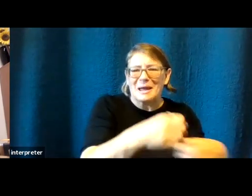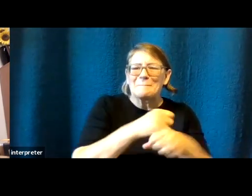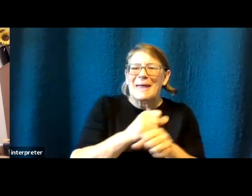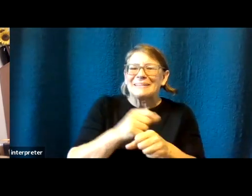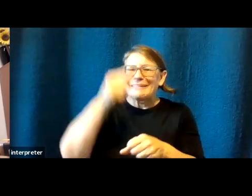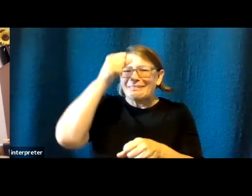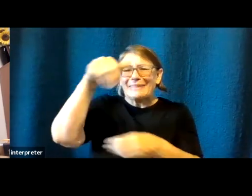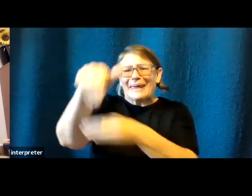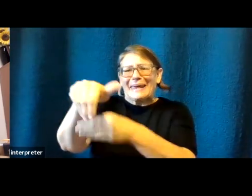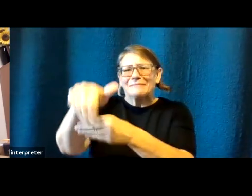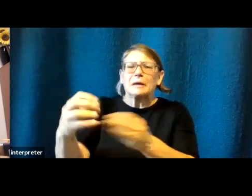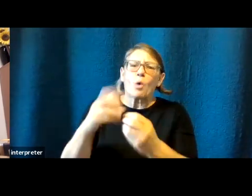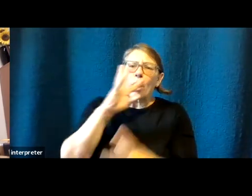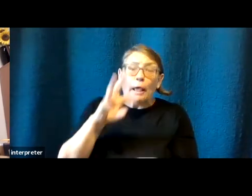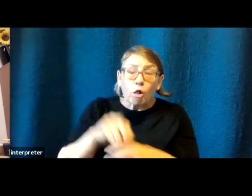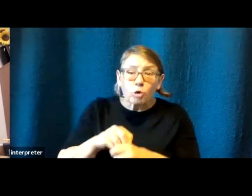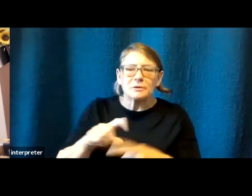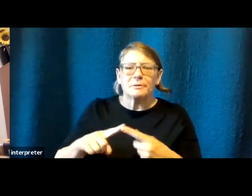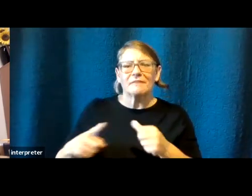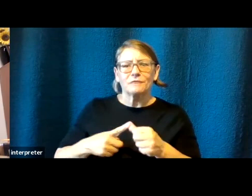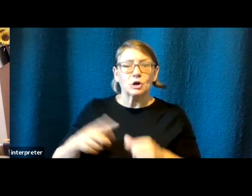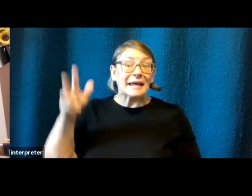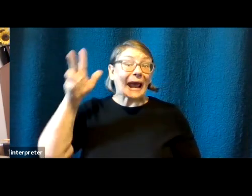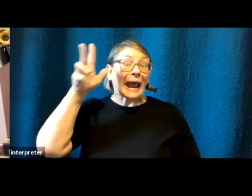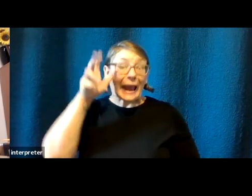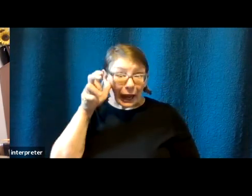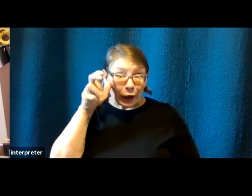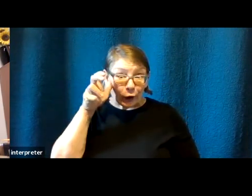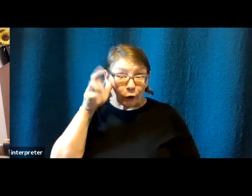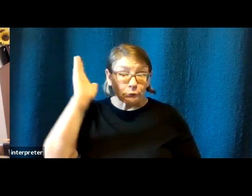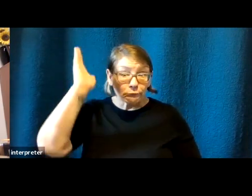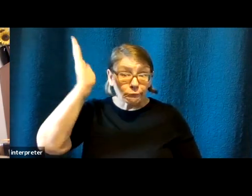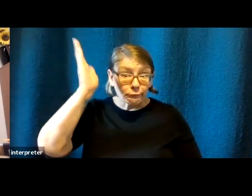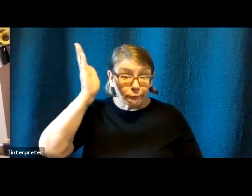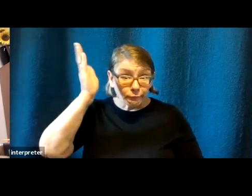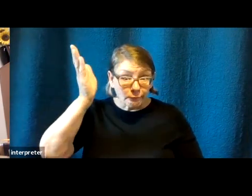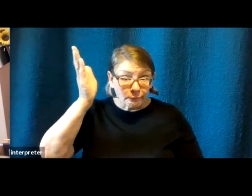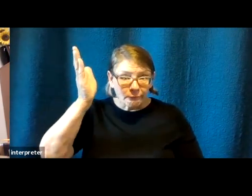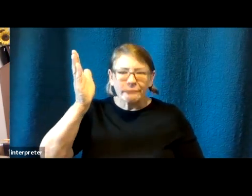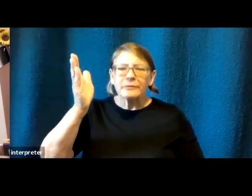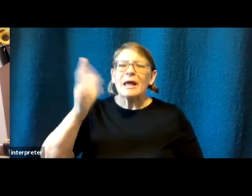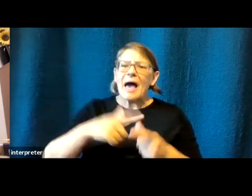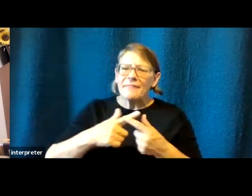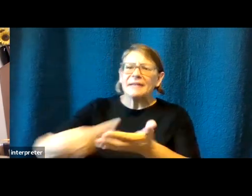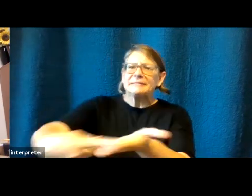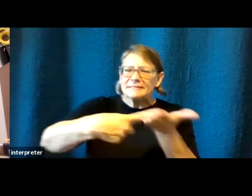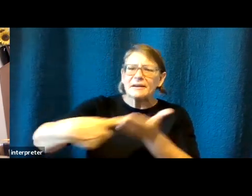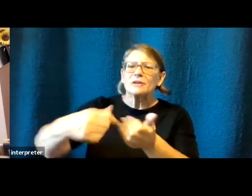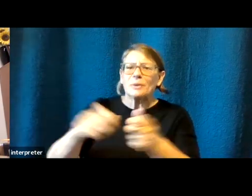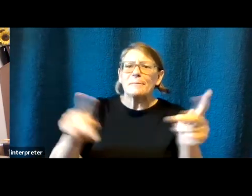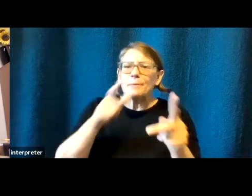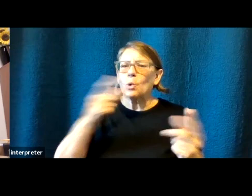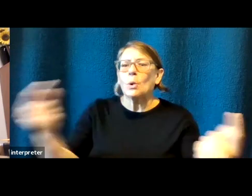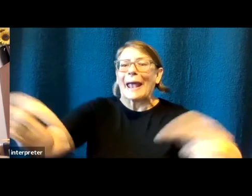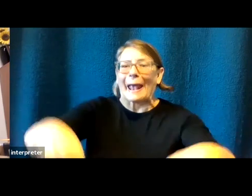inclusive because you get to listen to the people who actually came out and not just the experts or the people experiencing it. I think we